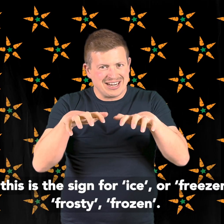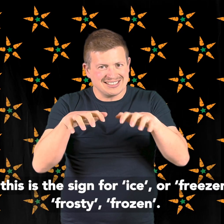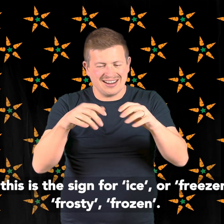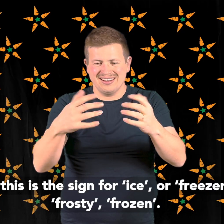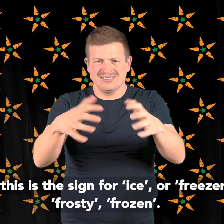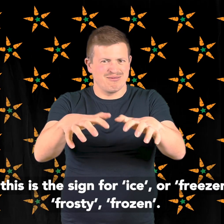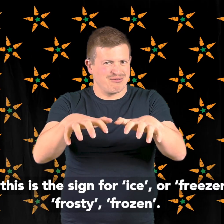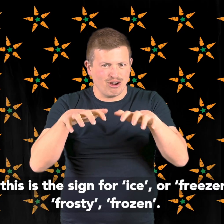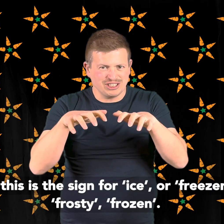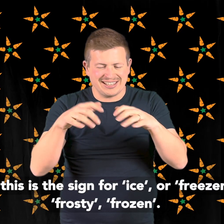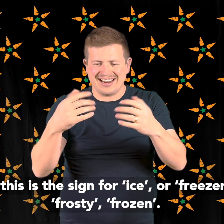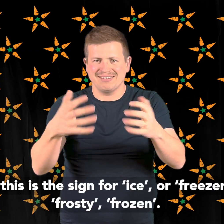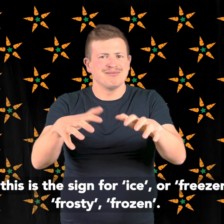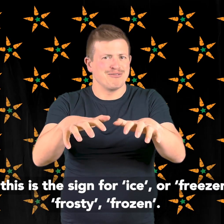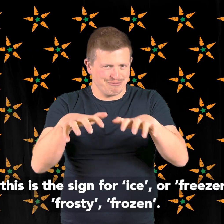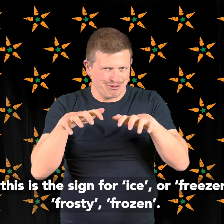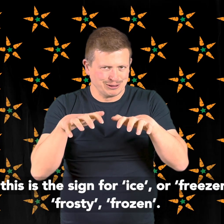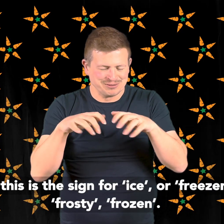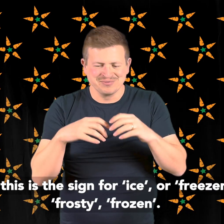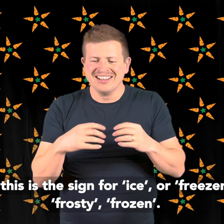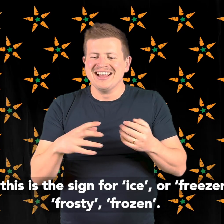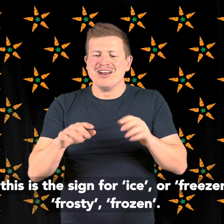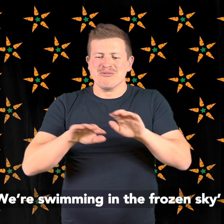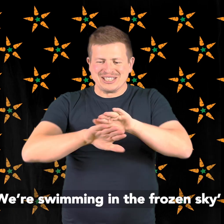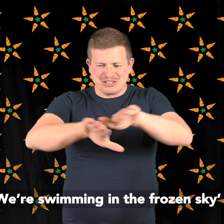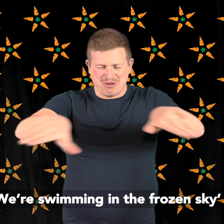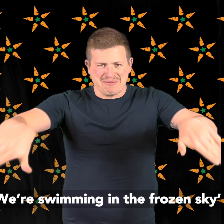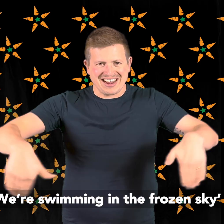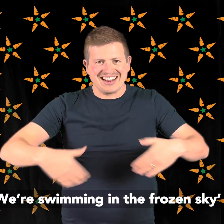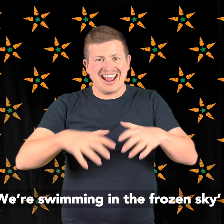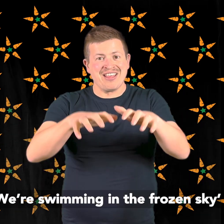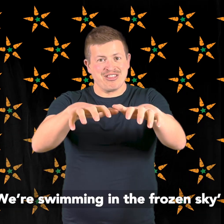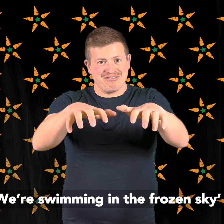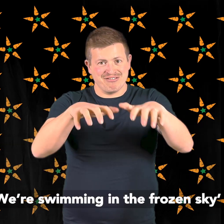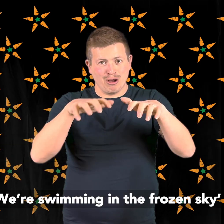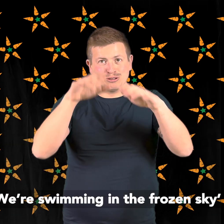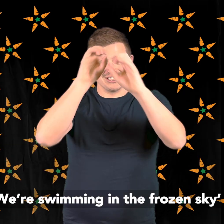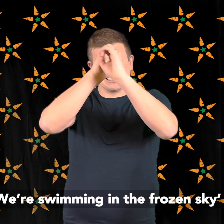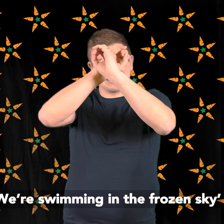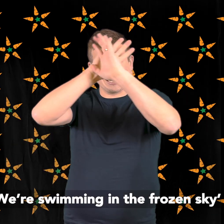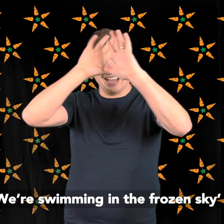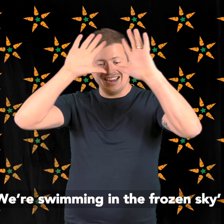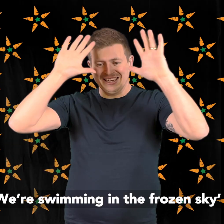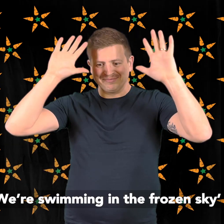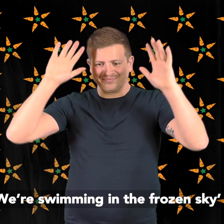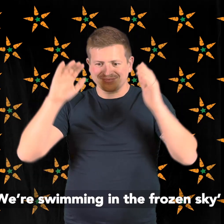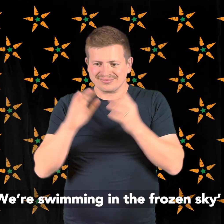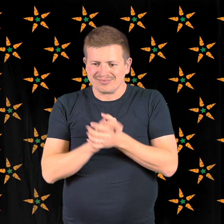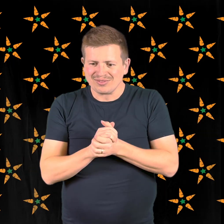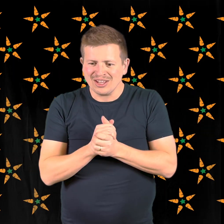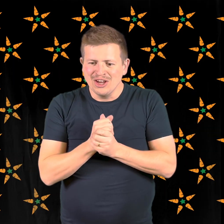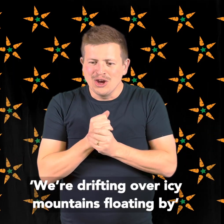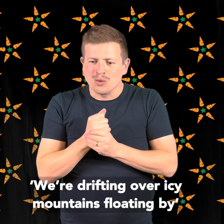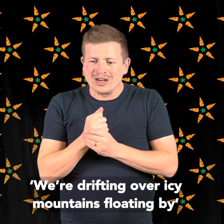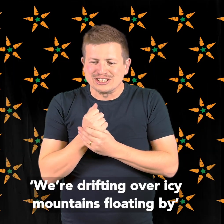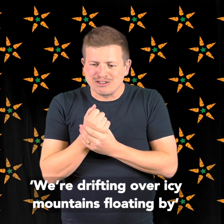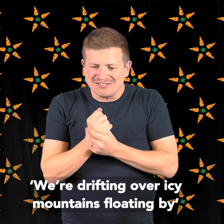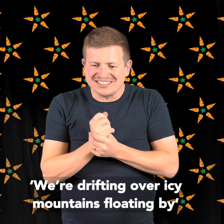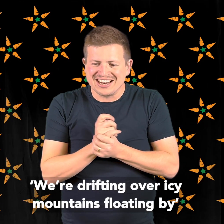freezer, frosty, frozen. We're swimming in the frozen sky. We're drifting